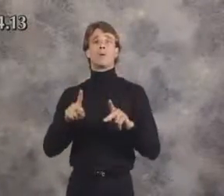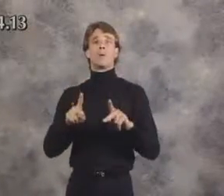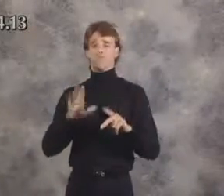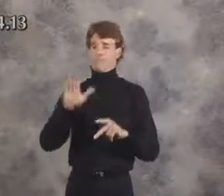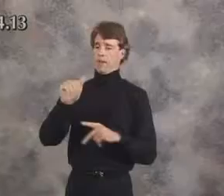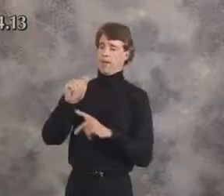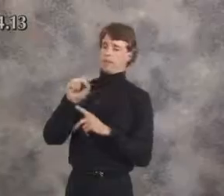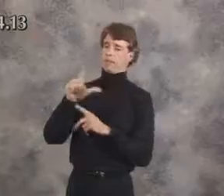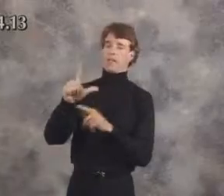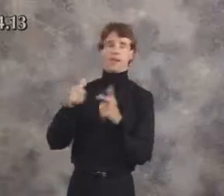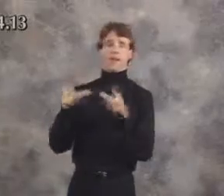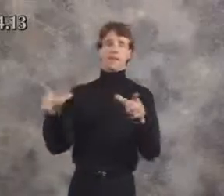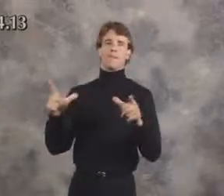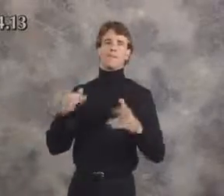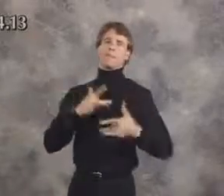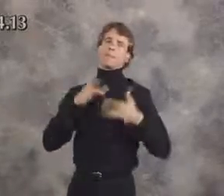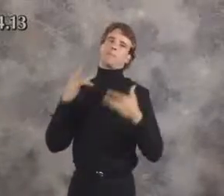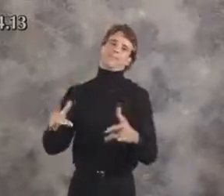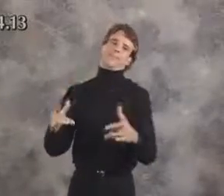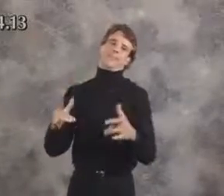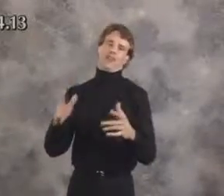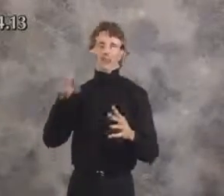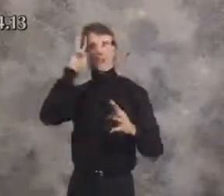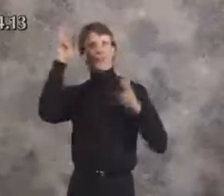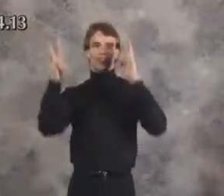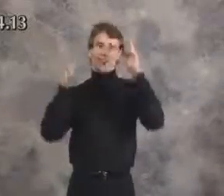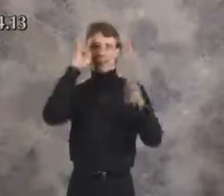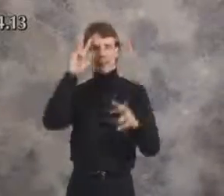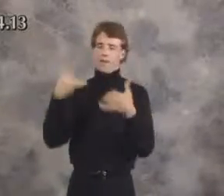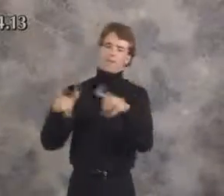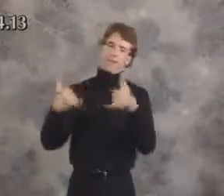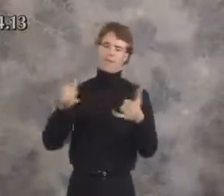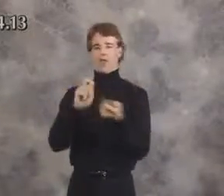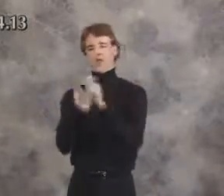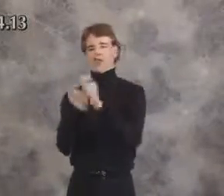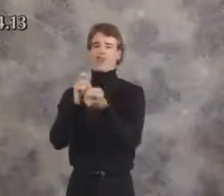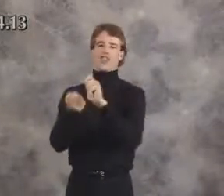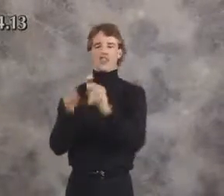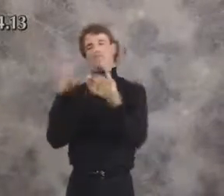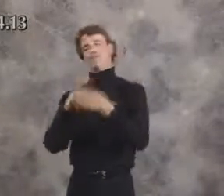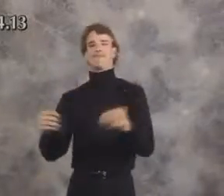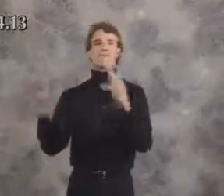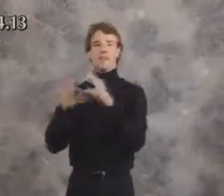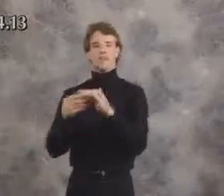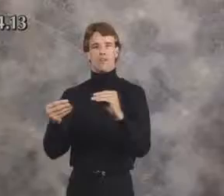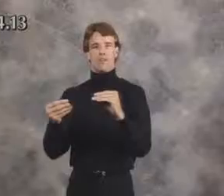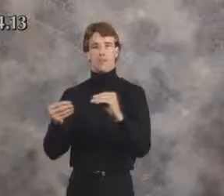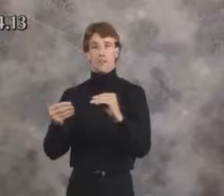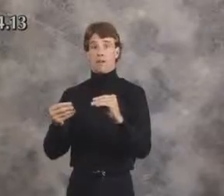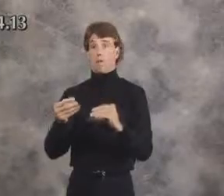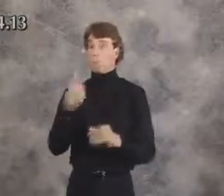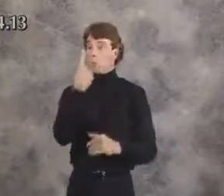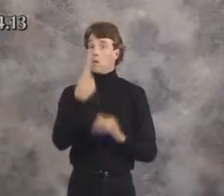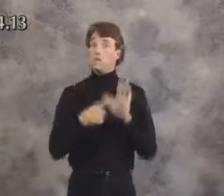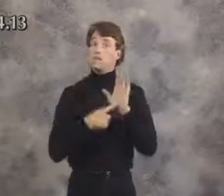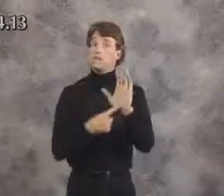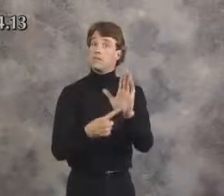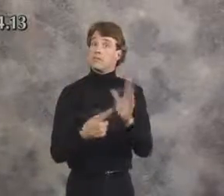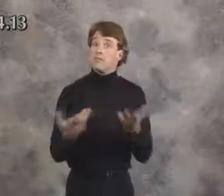Deaf people tend to be very creative and imaginative with their use of ASL